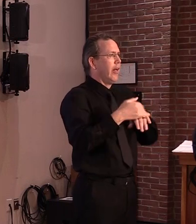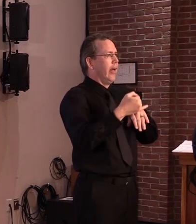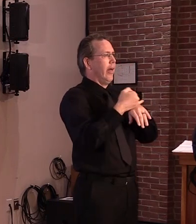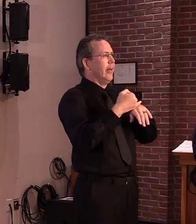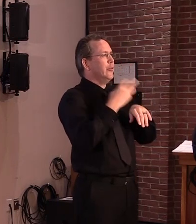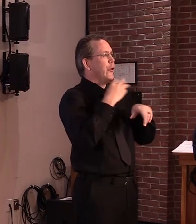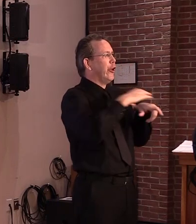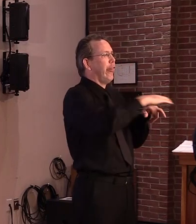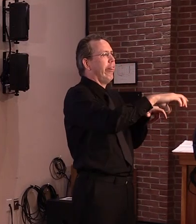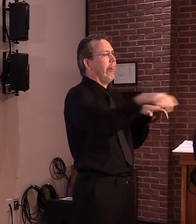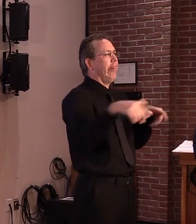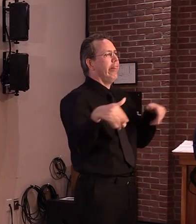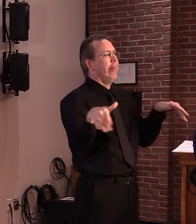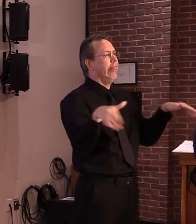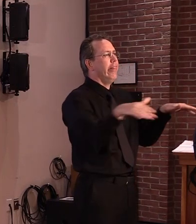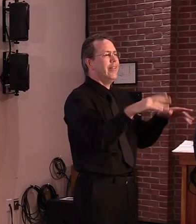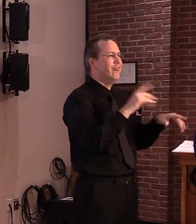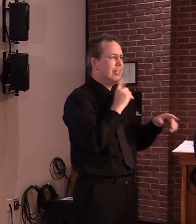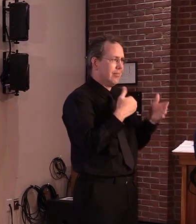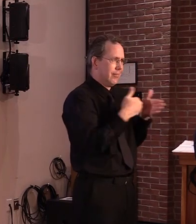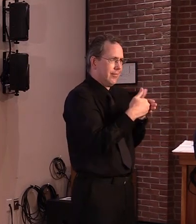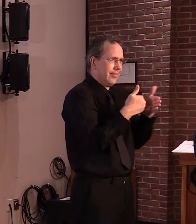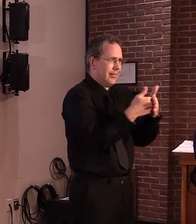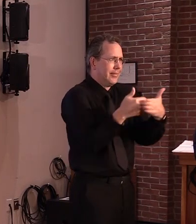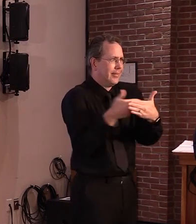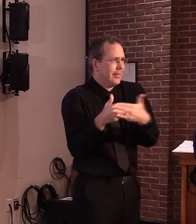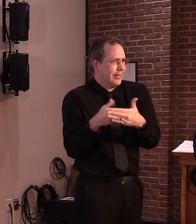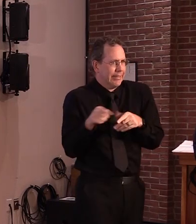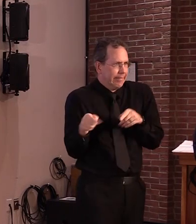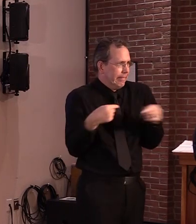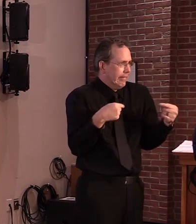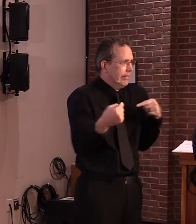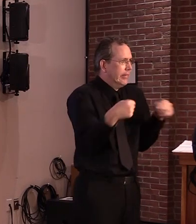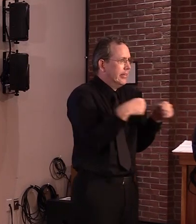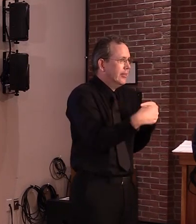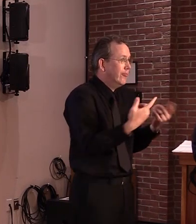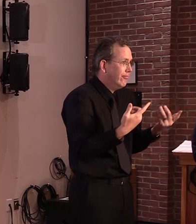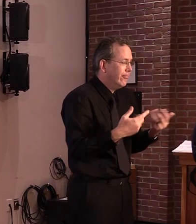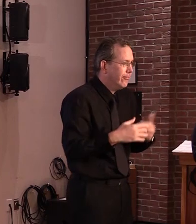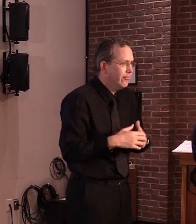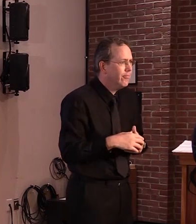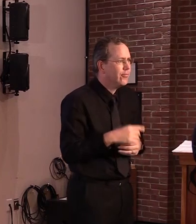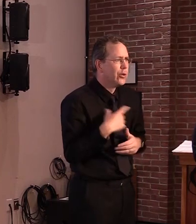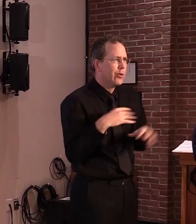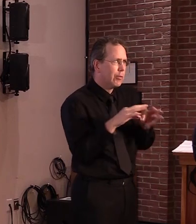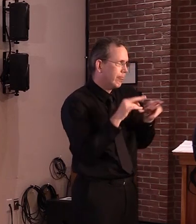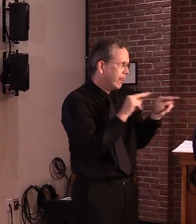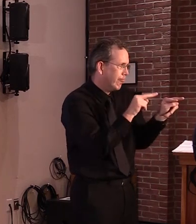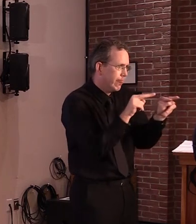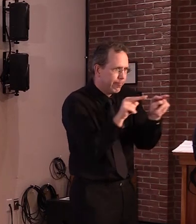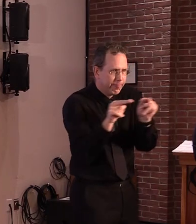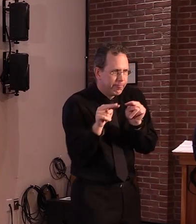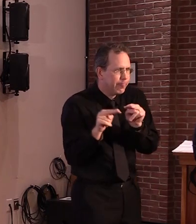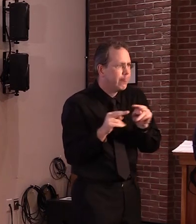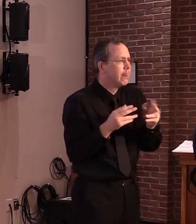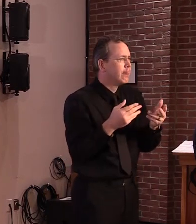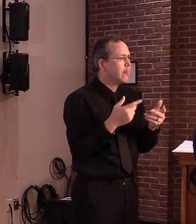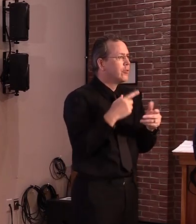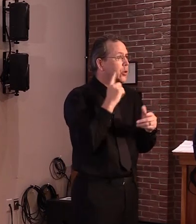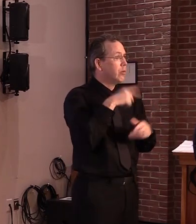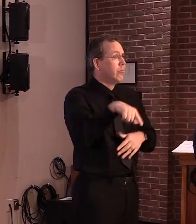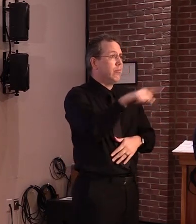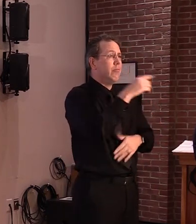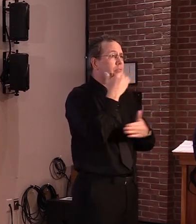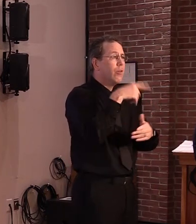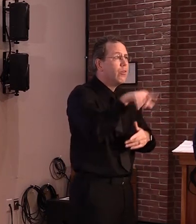our state continues to reopen. I would also again like to thank Vermonters, because all of the success that we've had here in our state